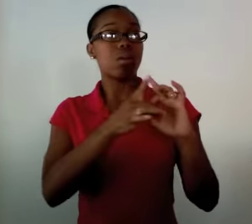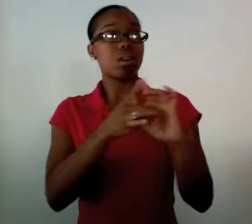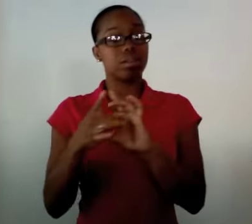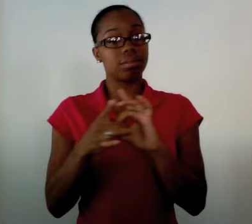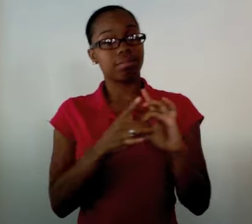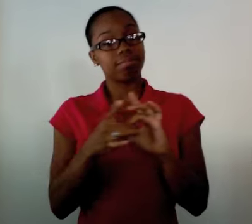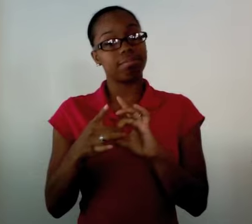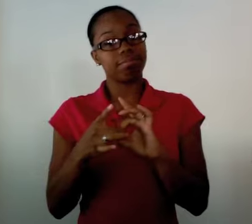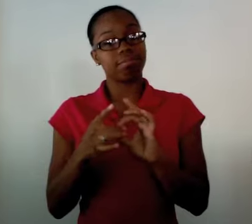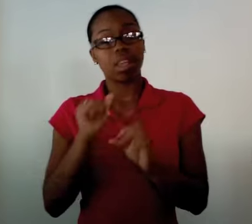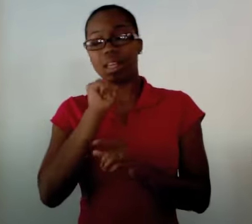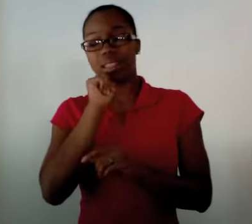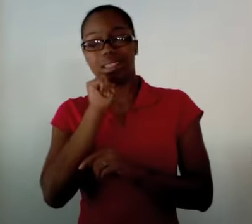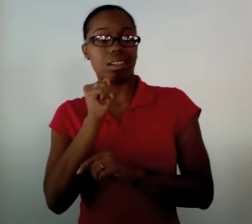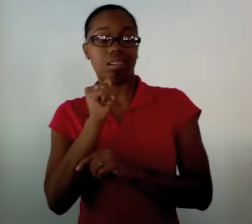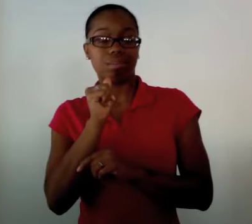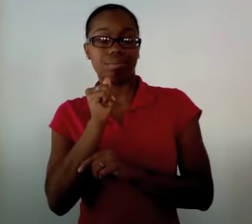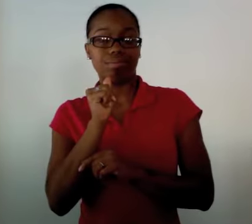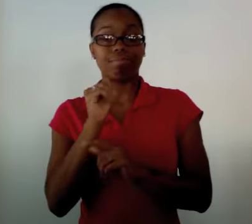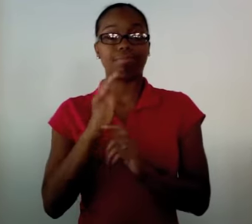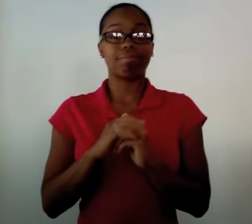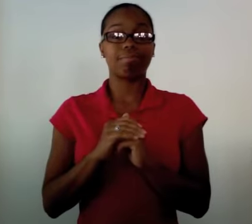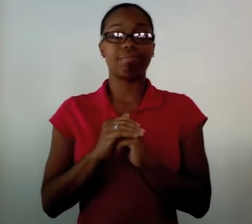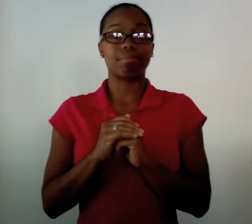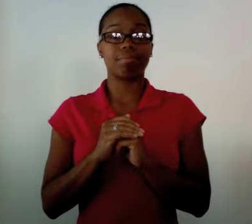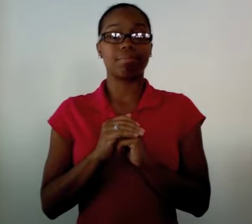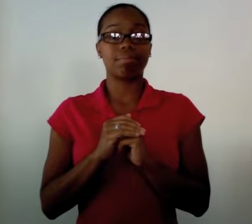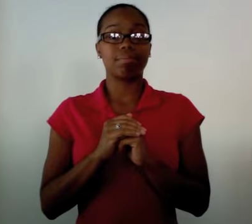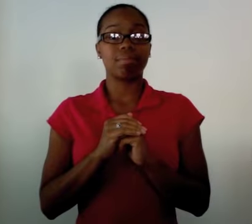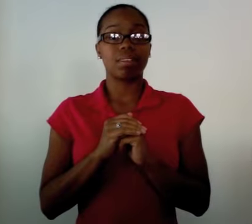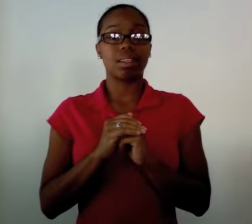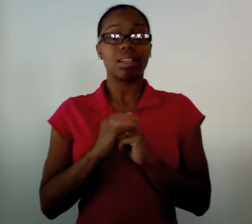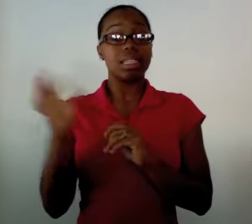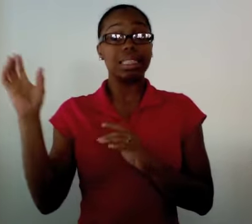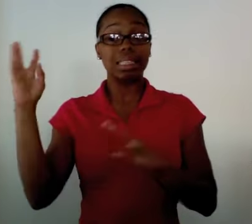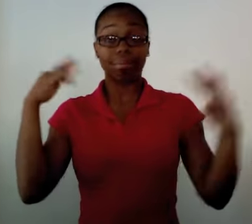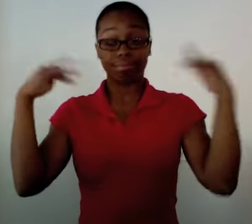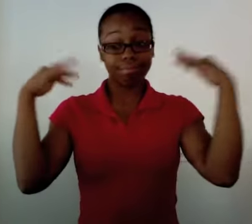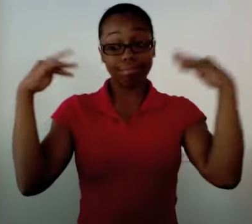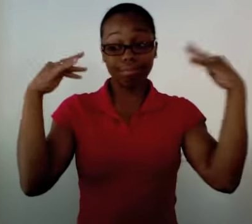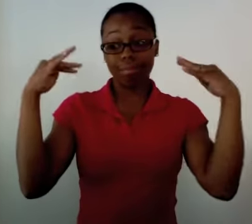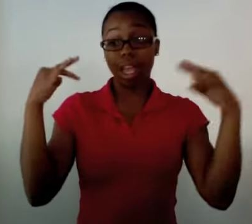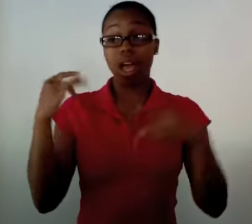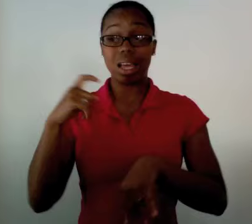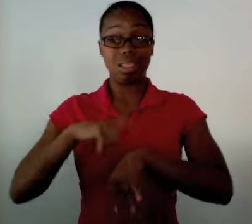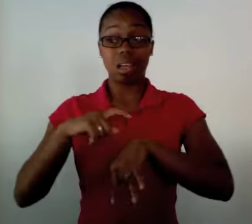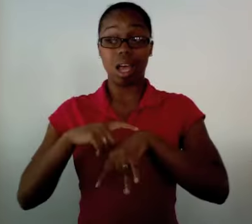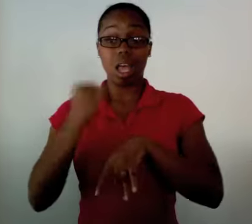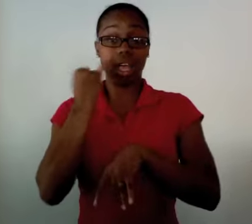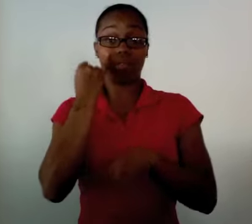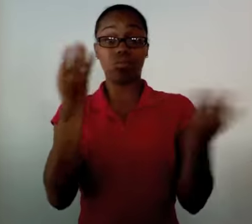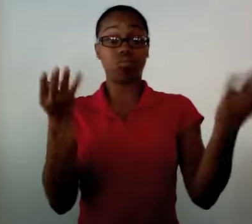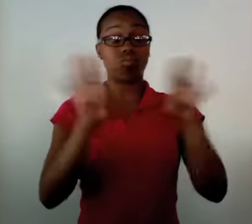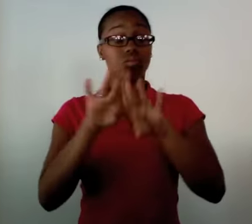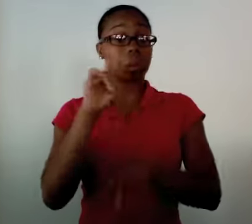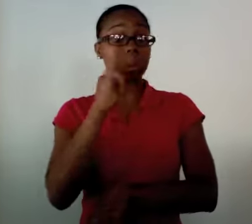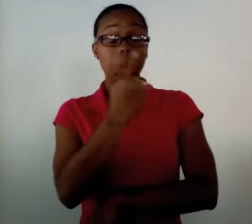But that's not all. Sound places us in space and in time. If you close your eyes right now in this room, you're aware